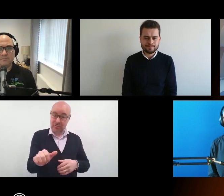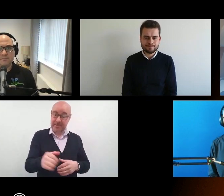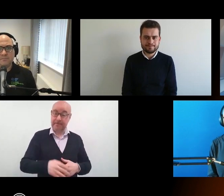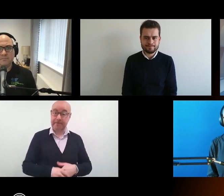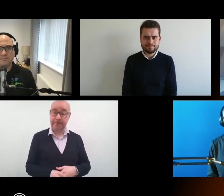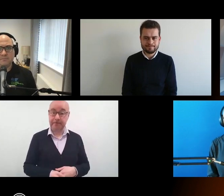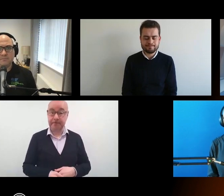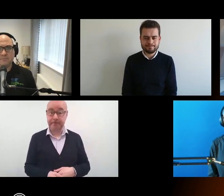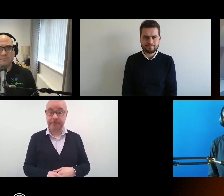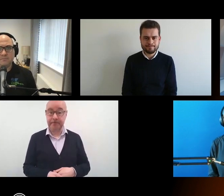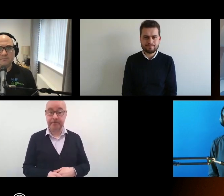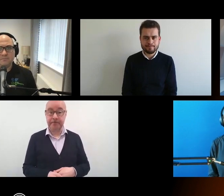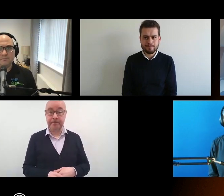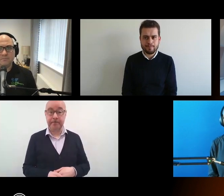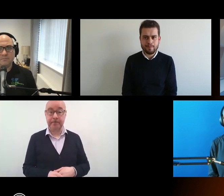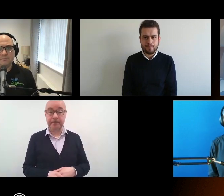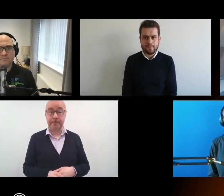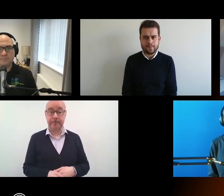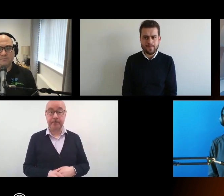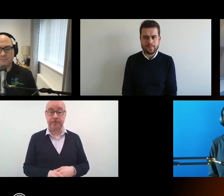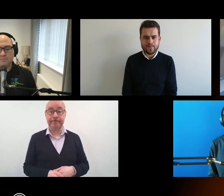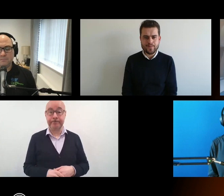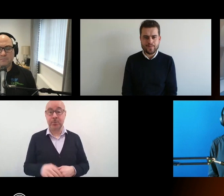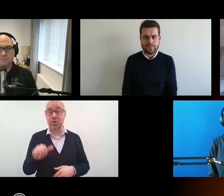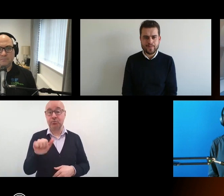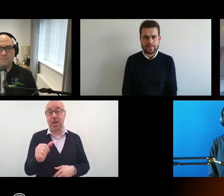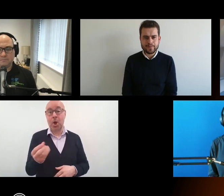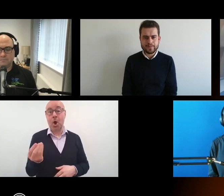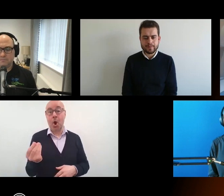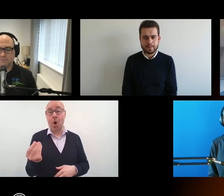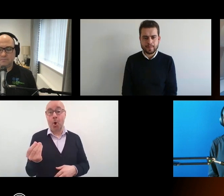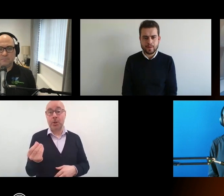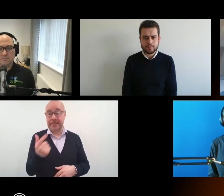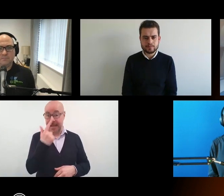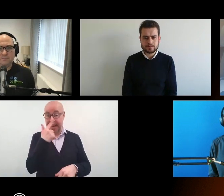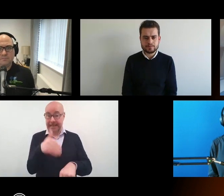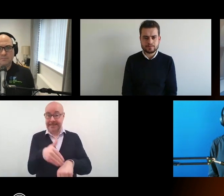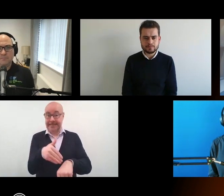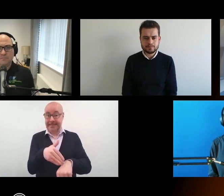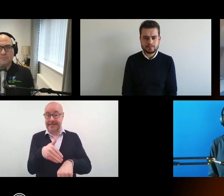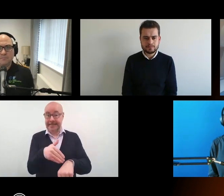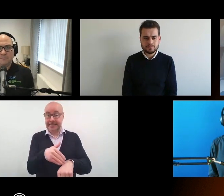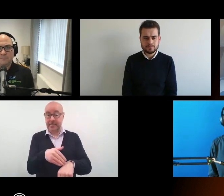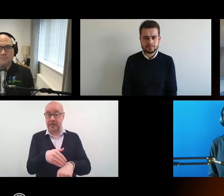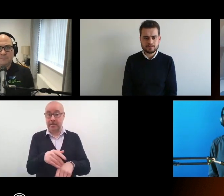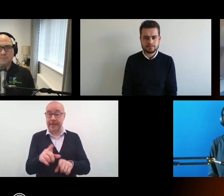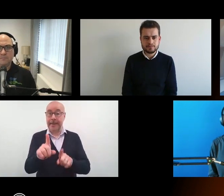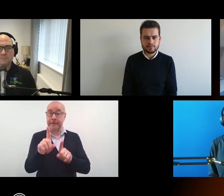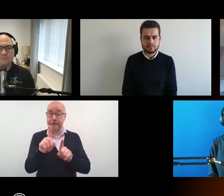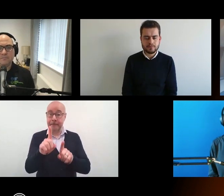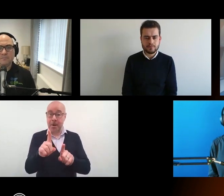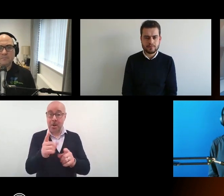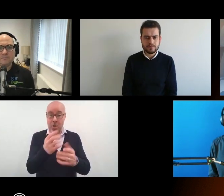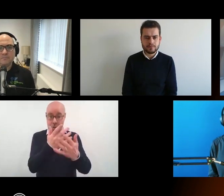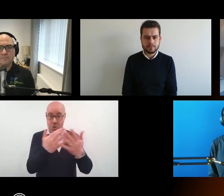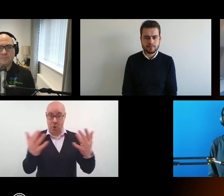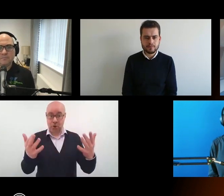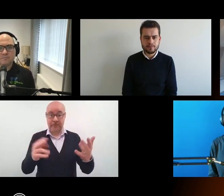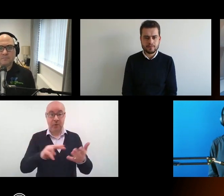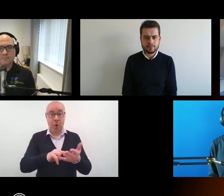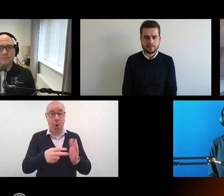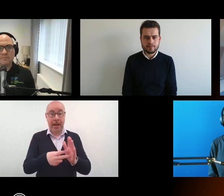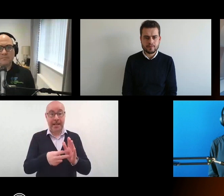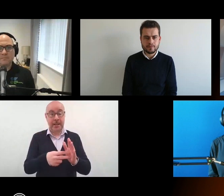And cost can be a factor. However, for many organizations, the cost isn't the